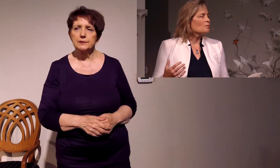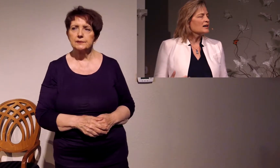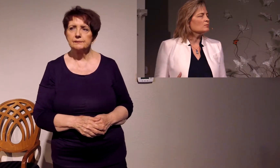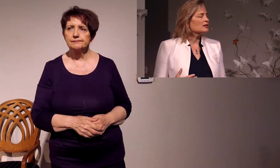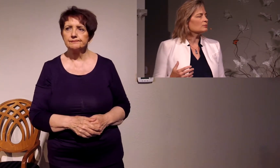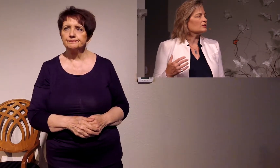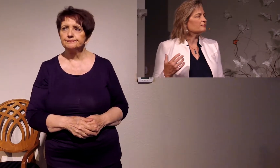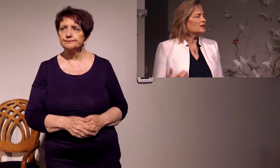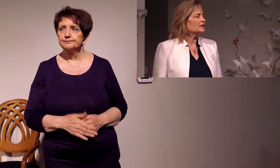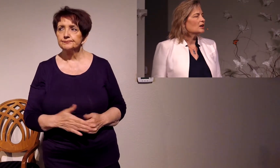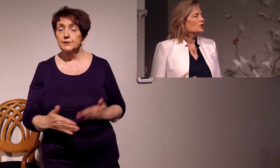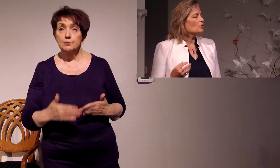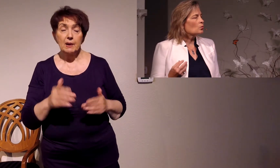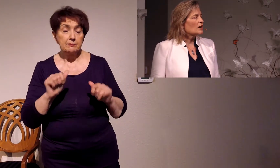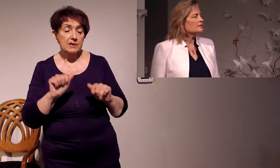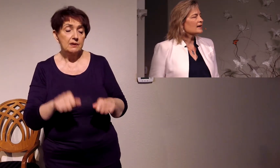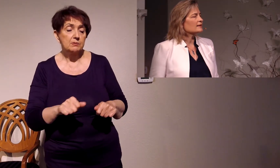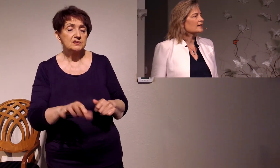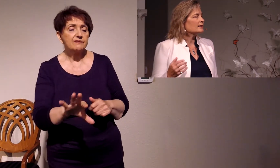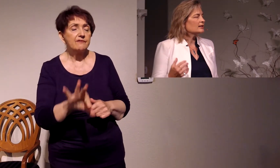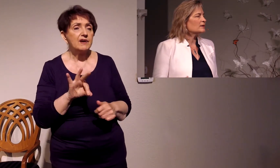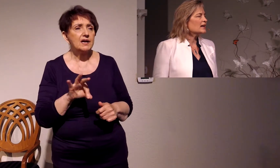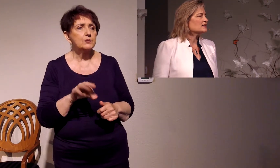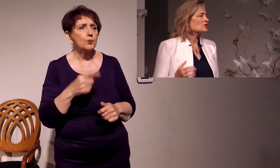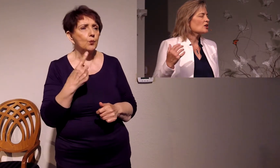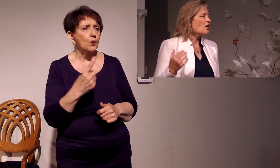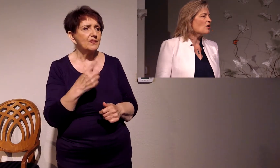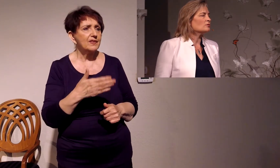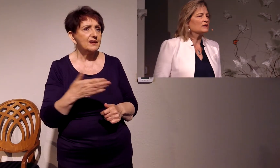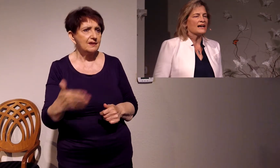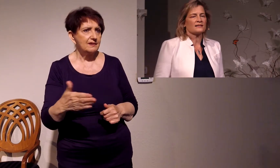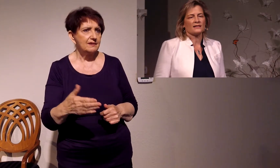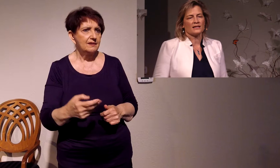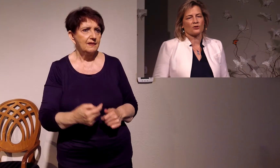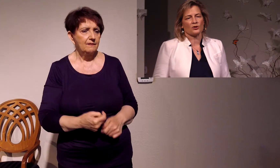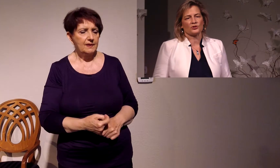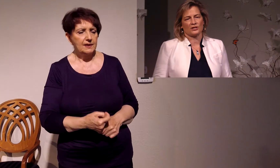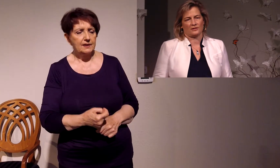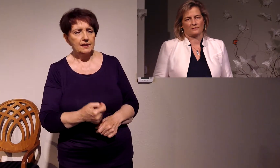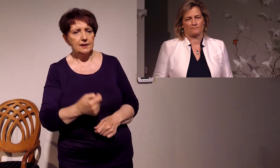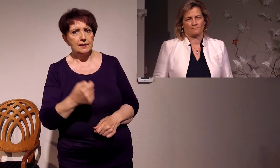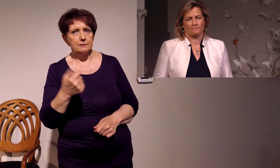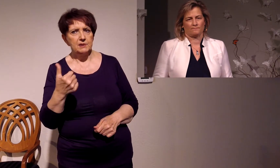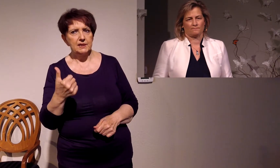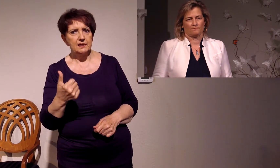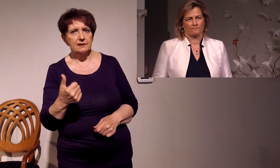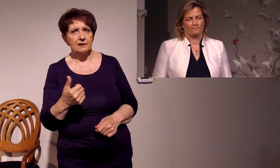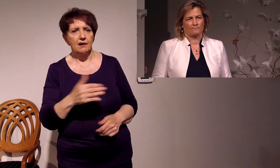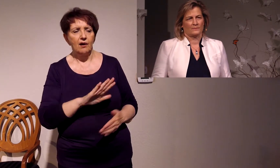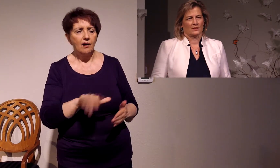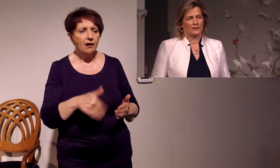You just might be able to find the one thing that eliminates all the plastic in our oceans,